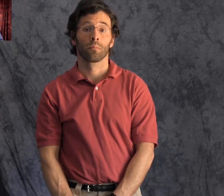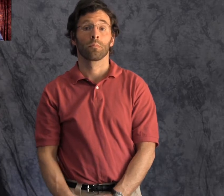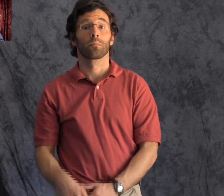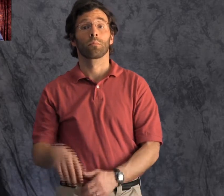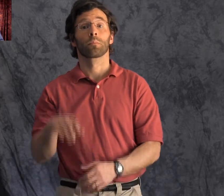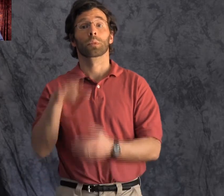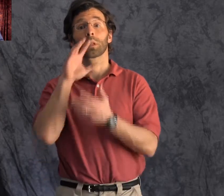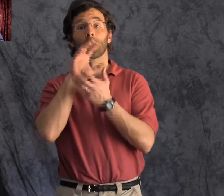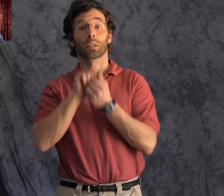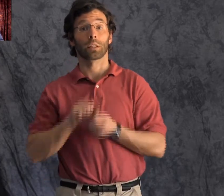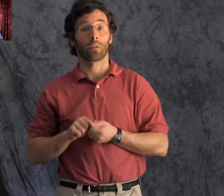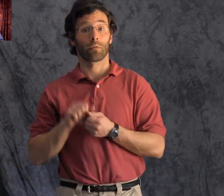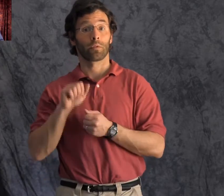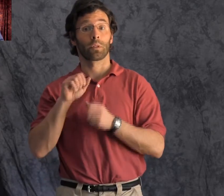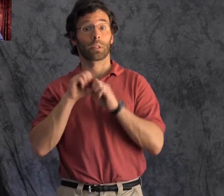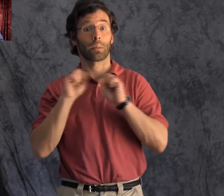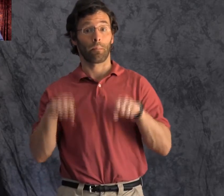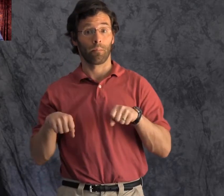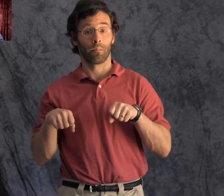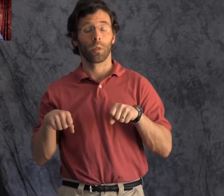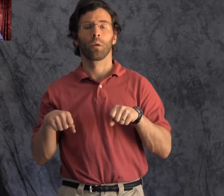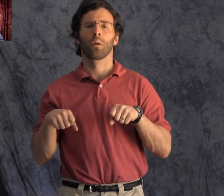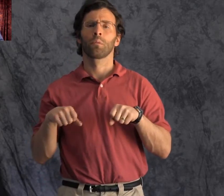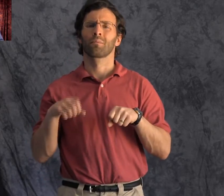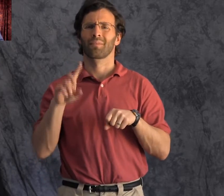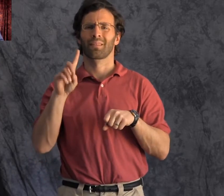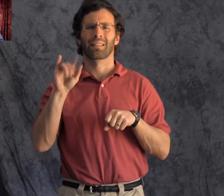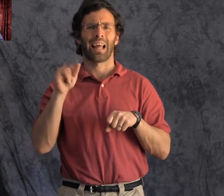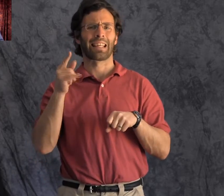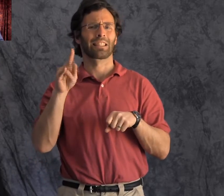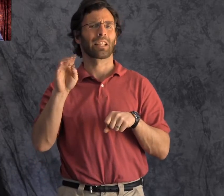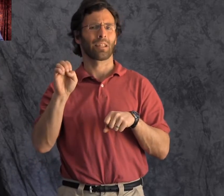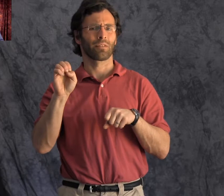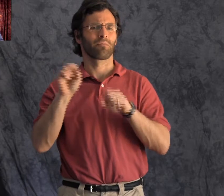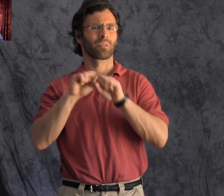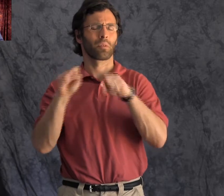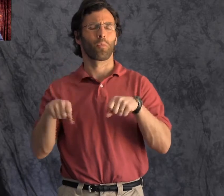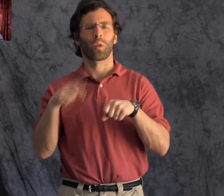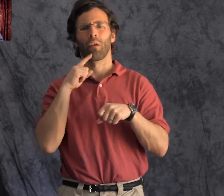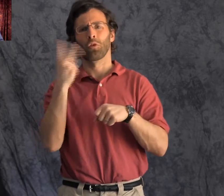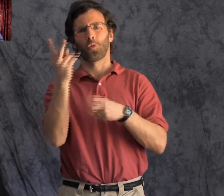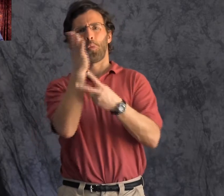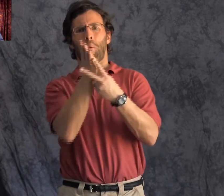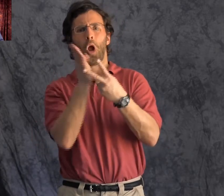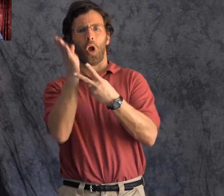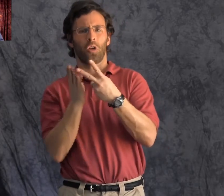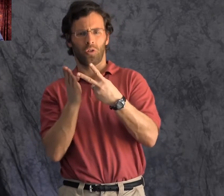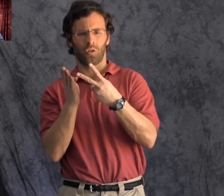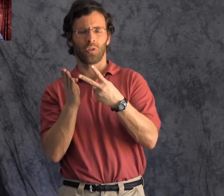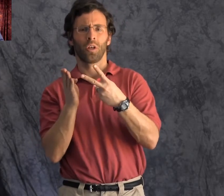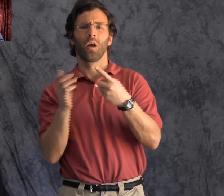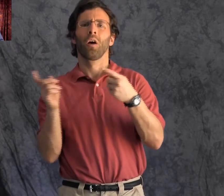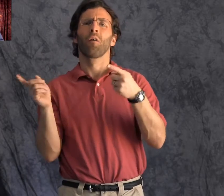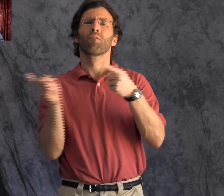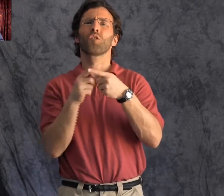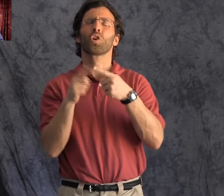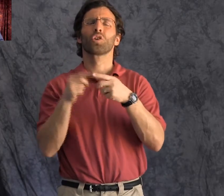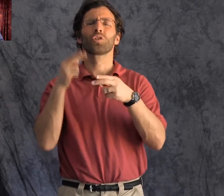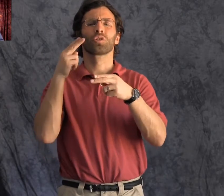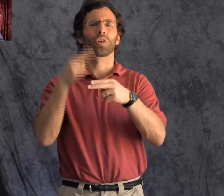the digestive tract, sometimes known as the gastrointestinal tract or the alimentary canal, and primarily this is a tube that's about